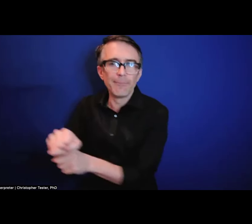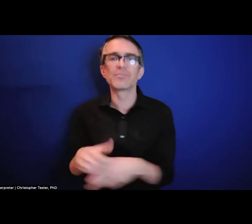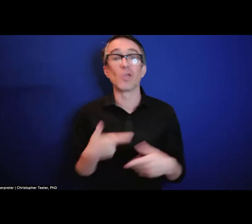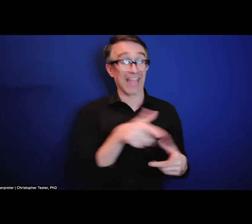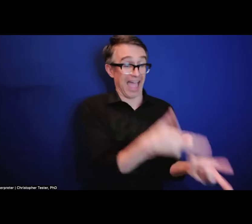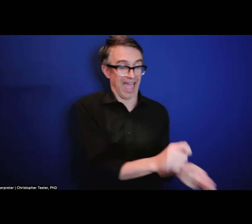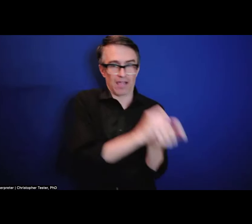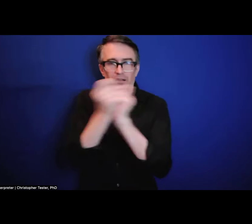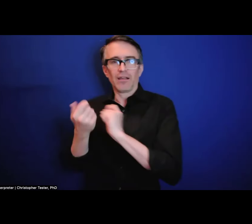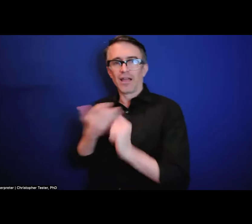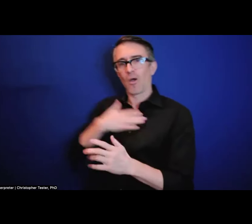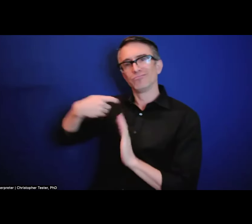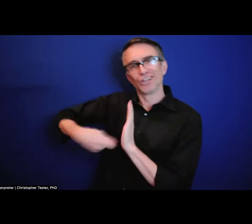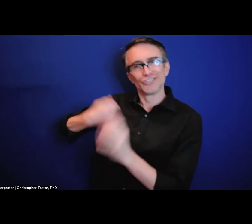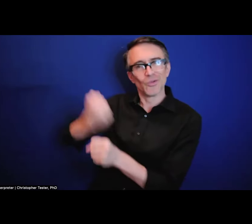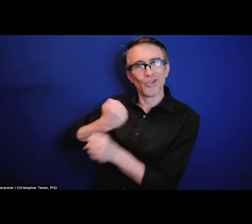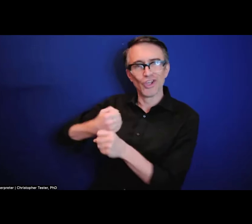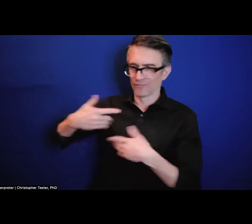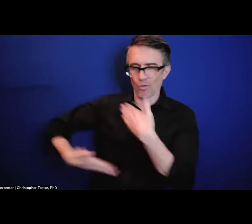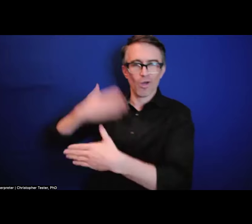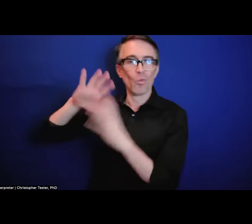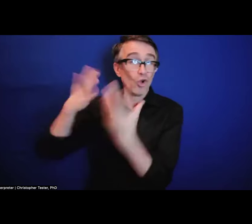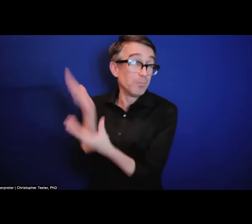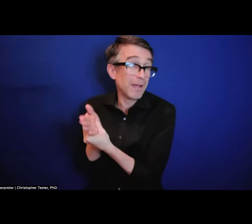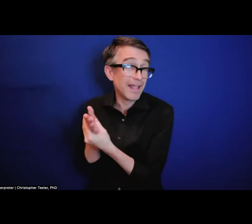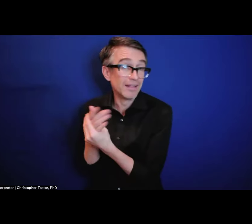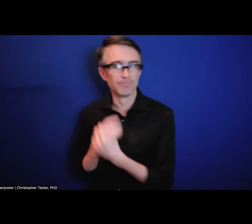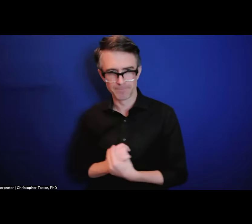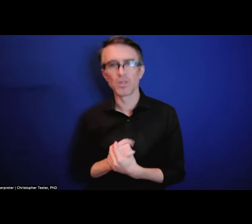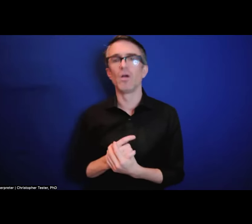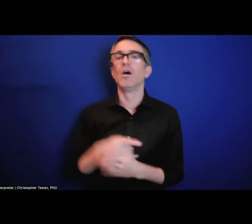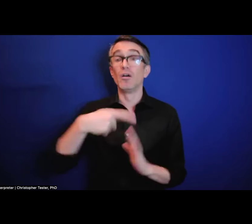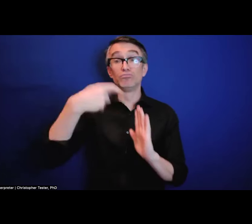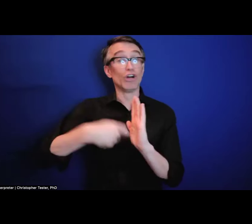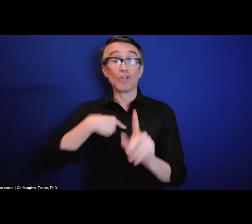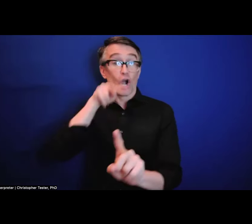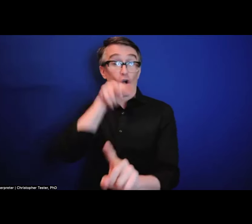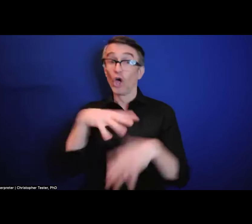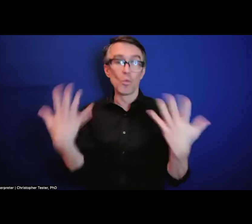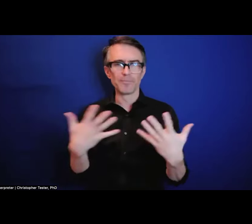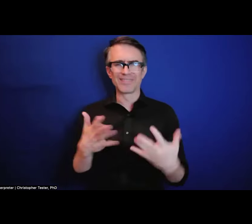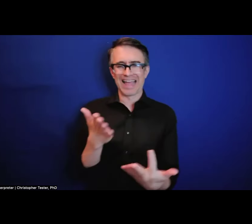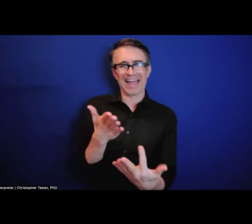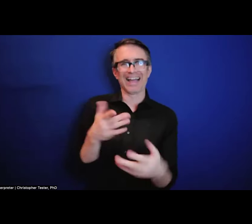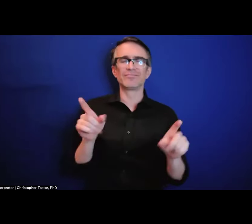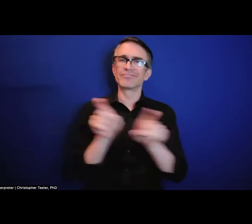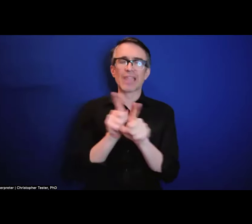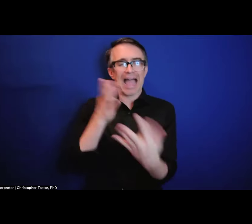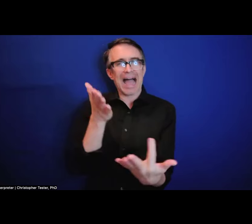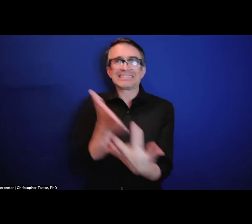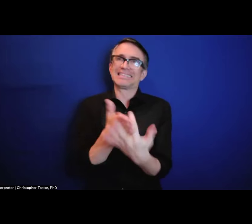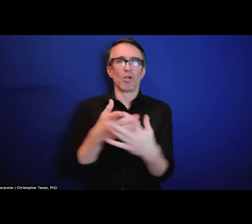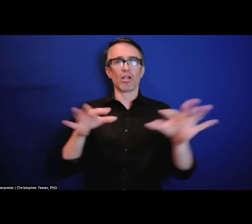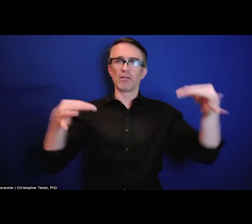really ensuring that the voice and the agency of persons with disabilities is represented and reflected in